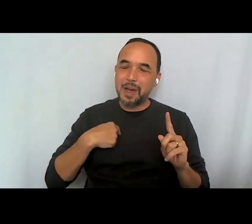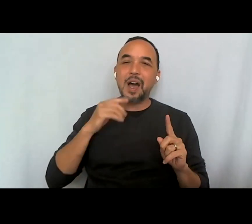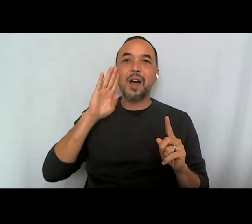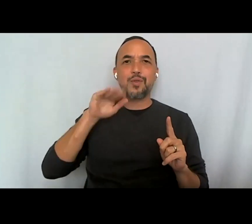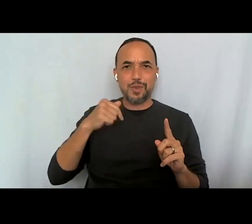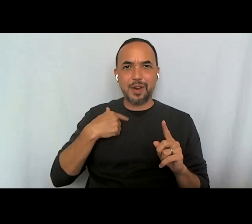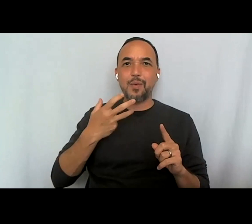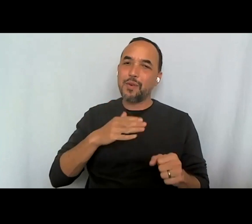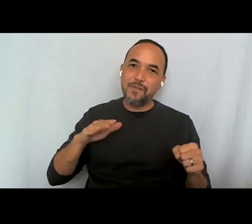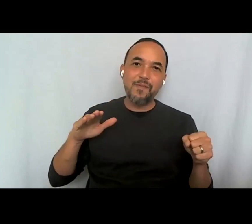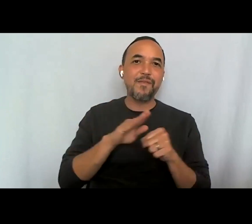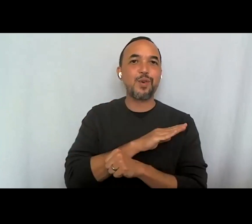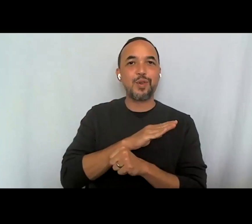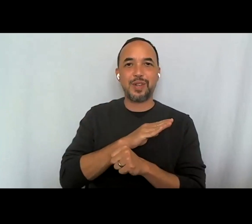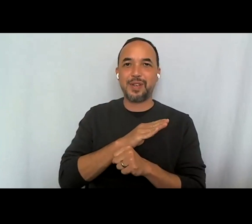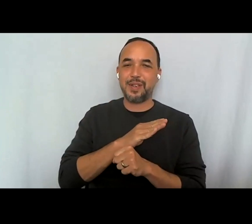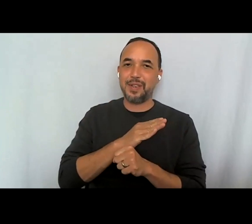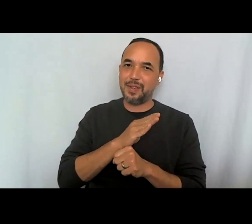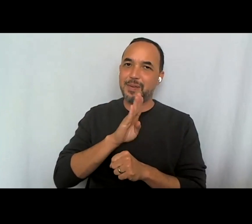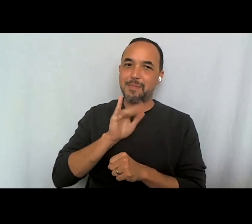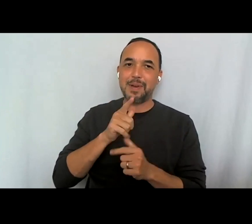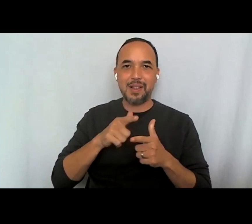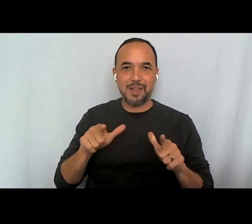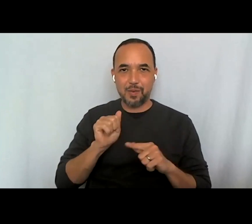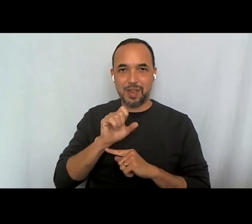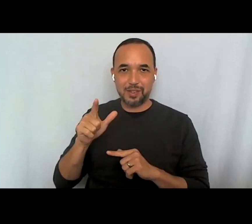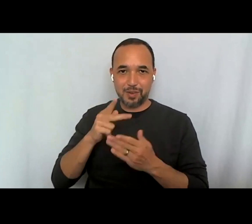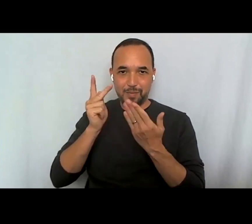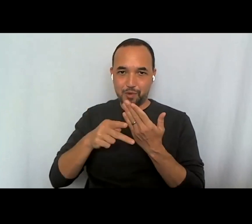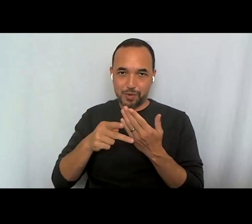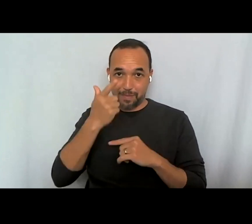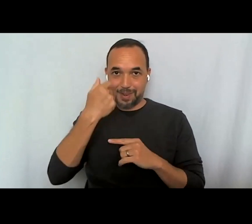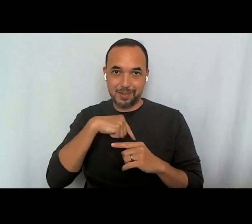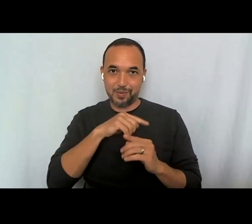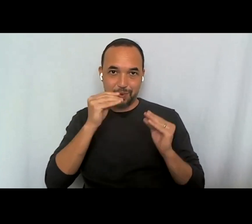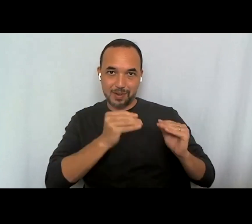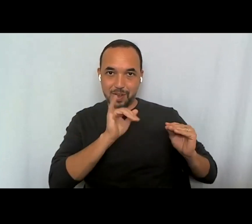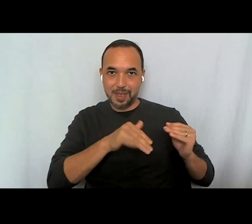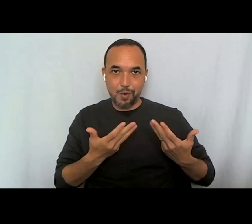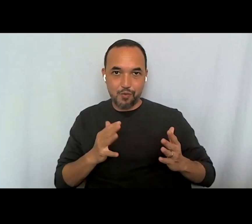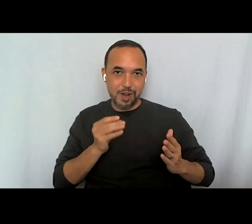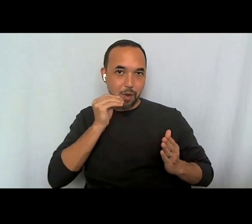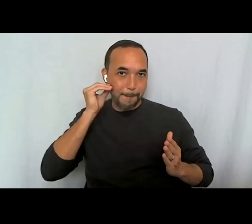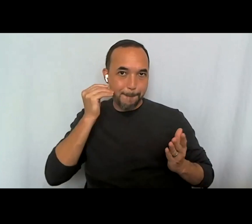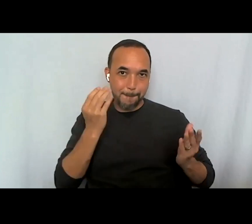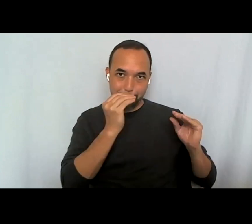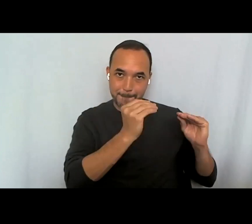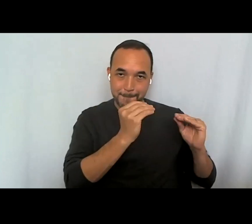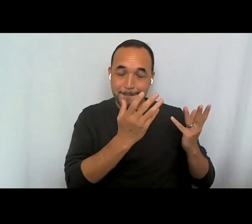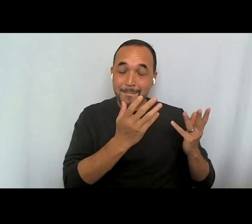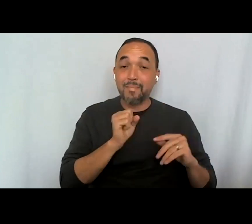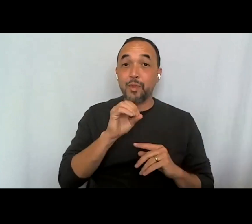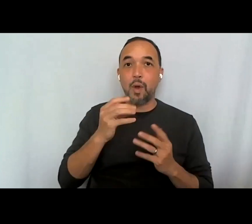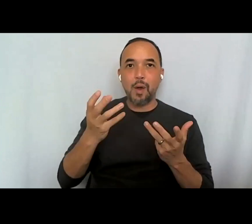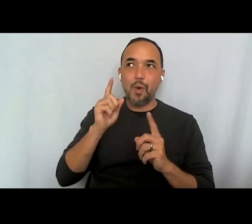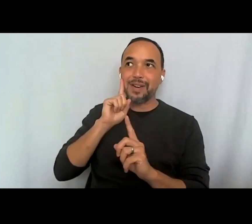fully bilingual ASL program for her, being that's what we taught in the house already. I wanted her to have a deaf role model